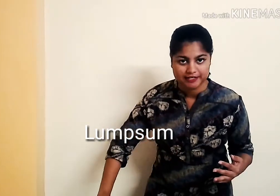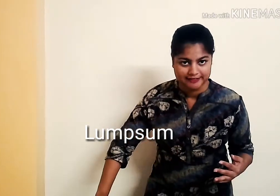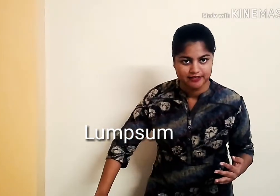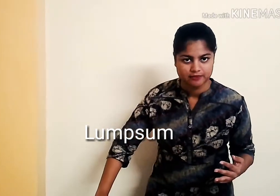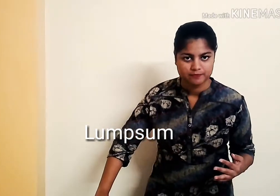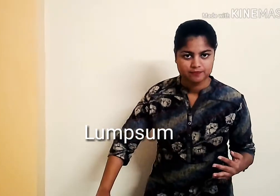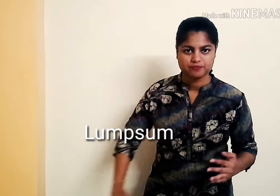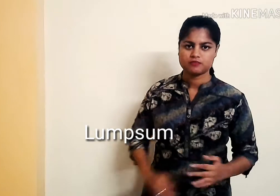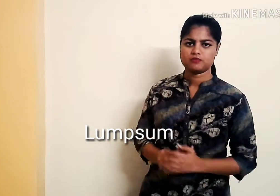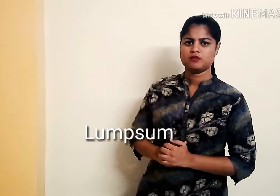downtrend.